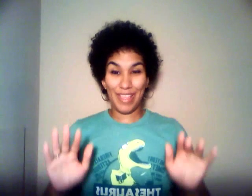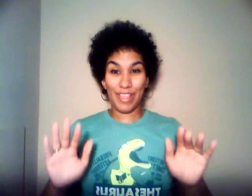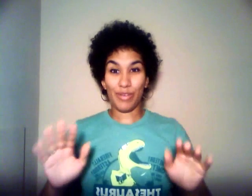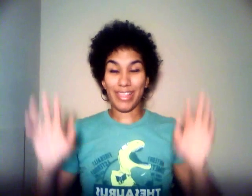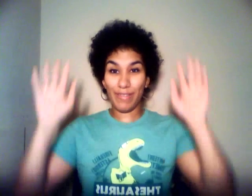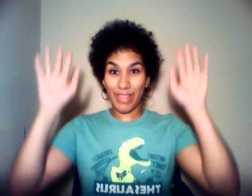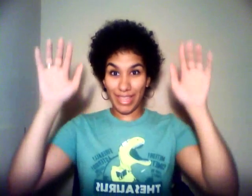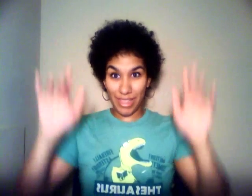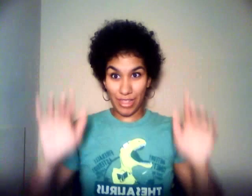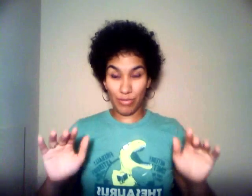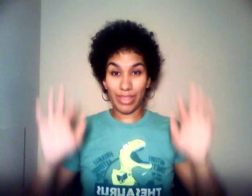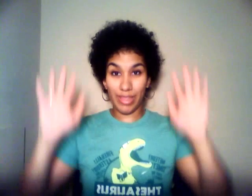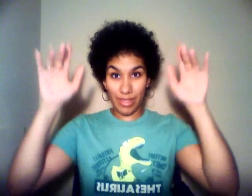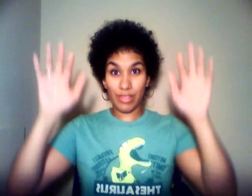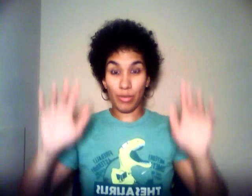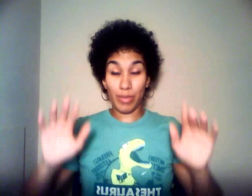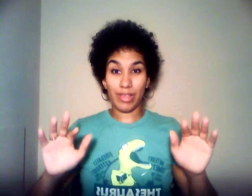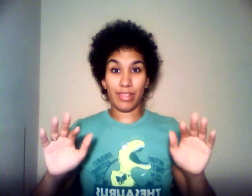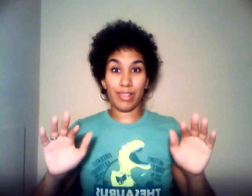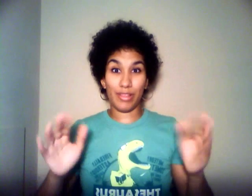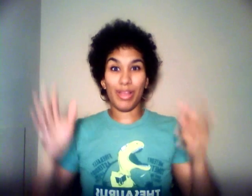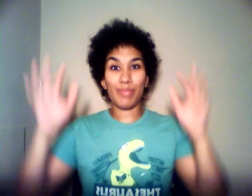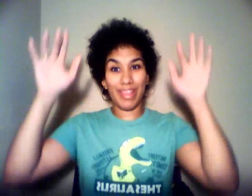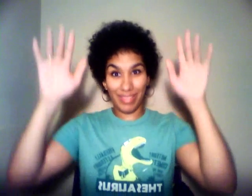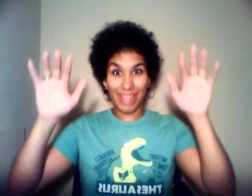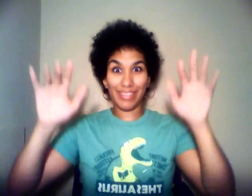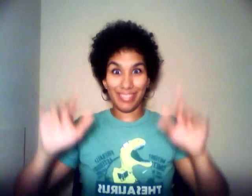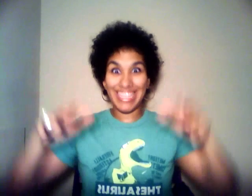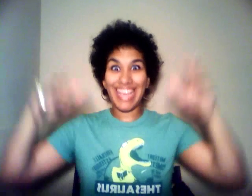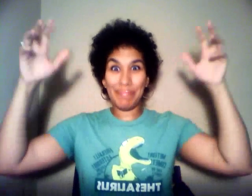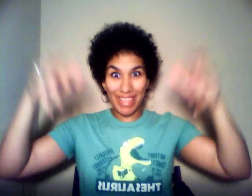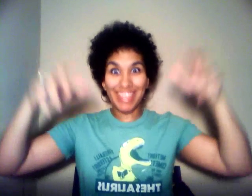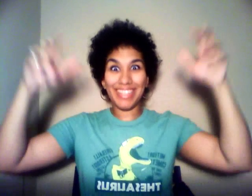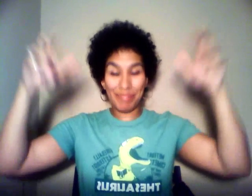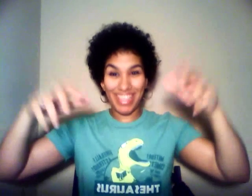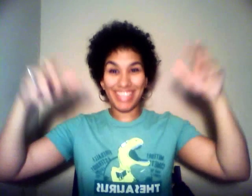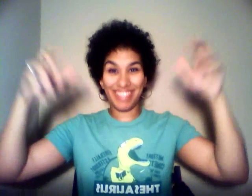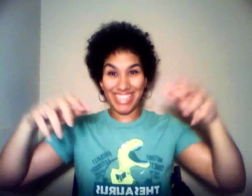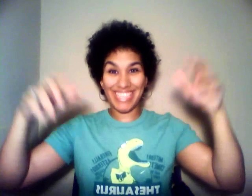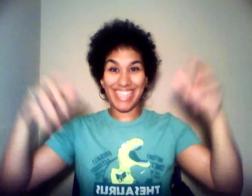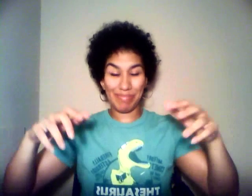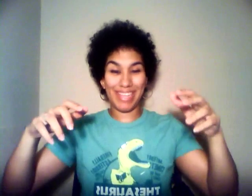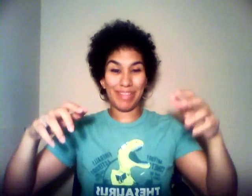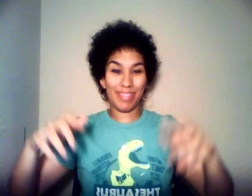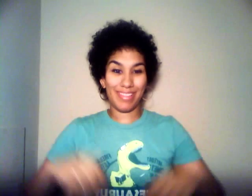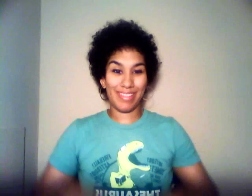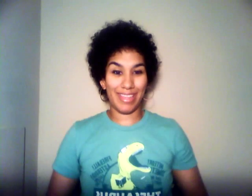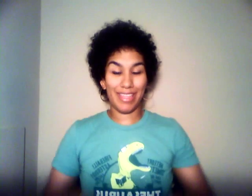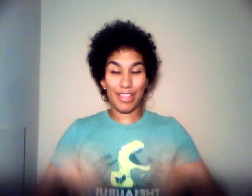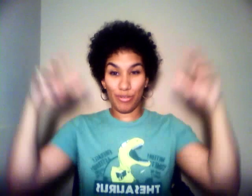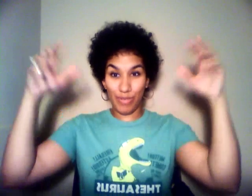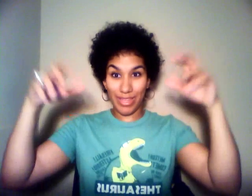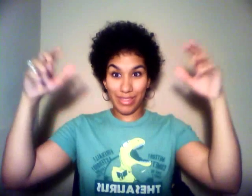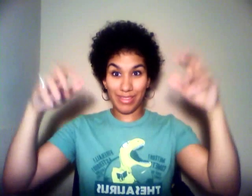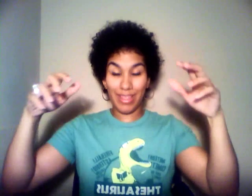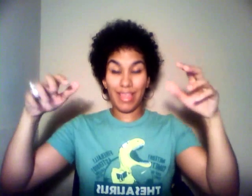So instead of saying this is rain, this is snow, because the snow comes down lighter, not in big clumps like the rain does sometimes. Okay, so rain